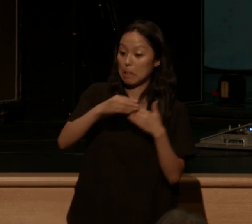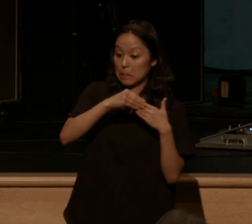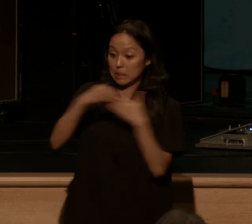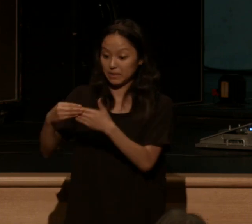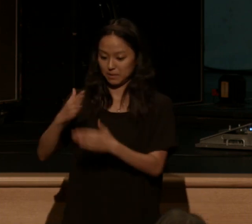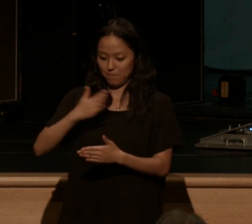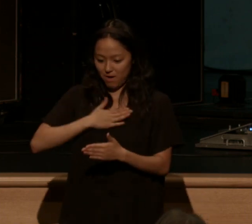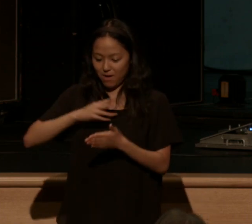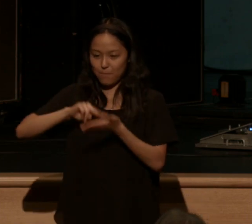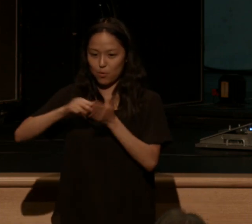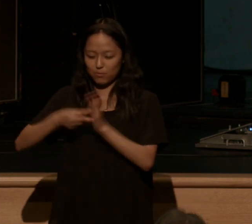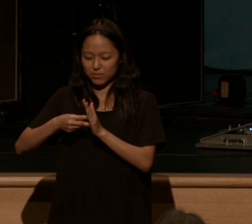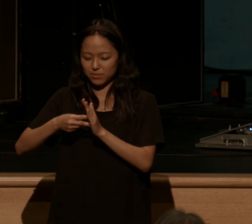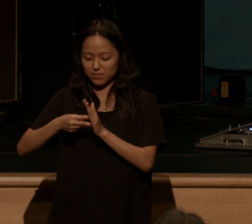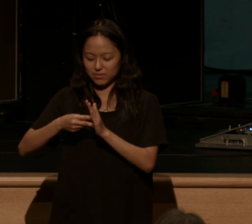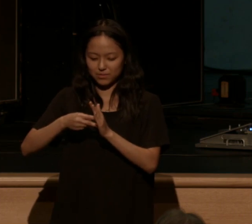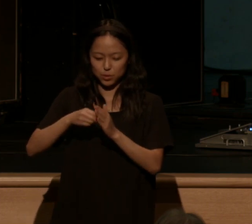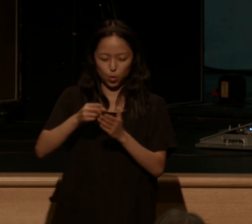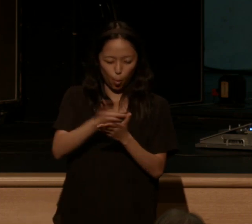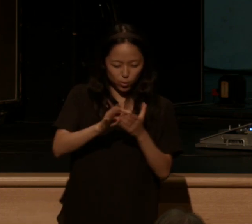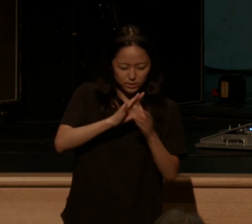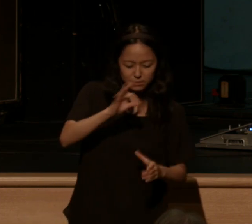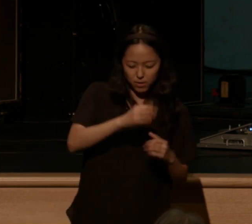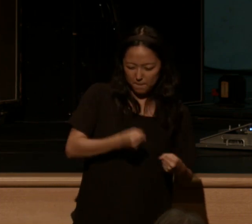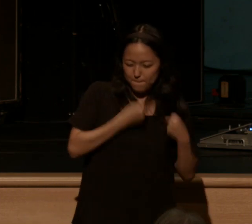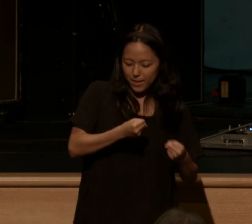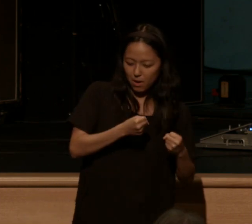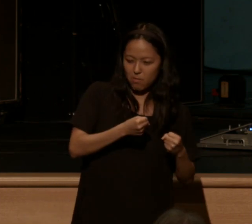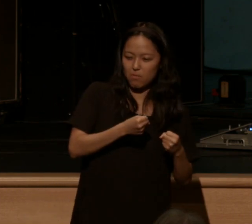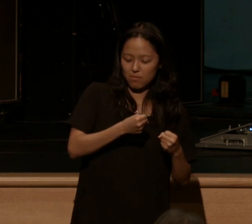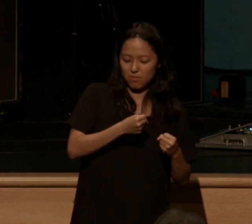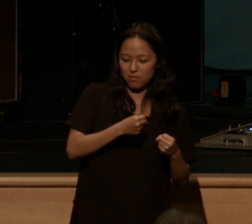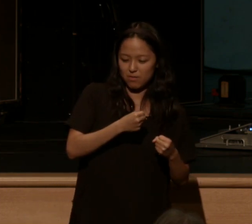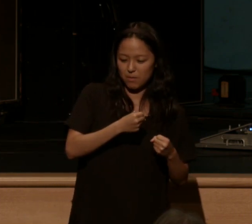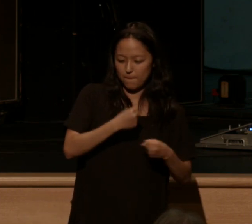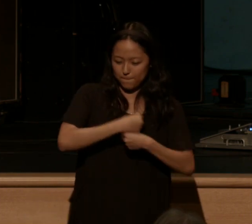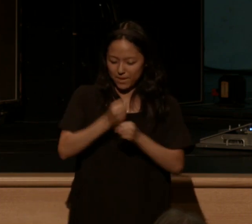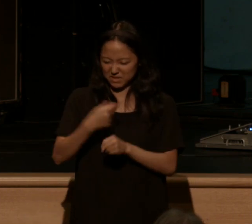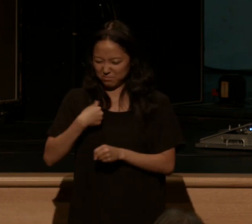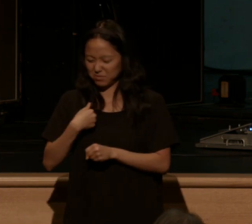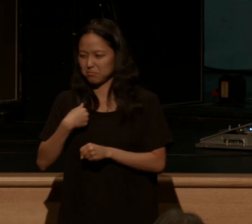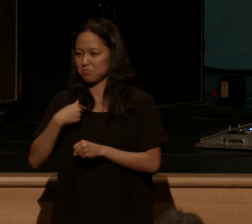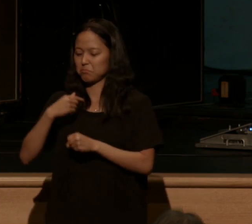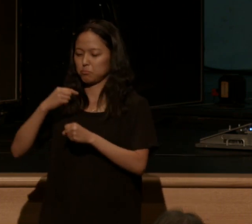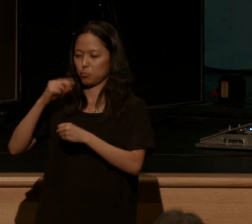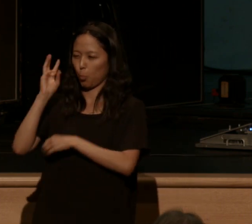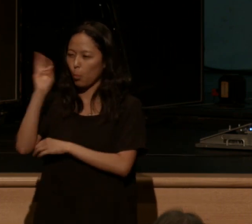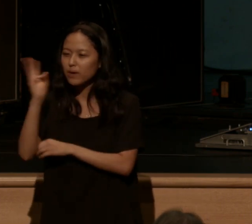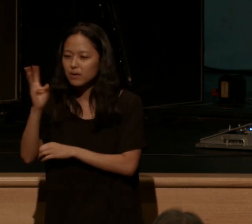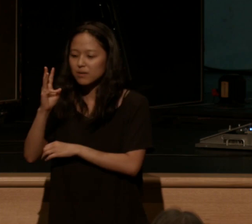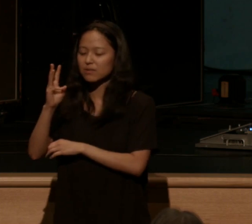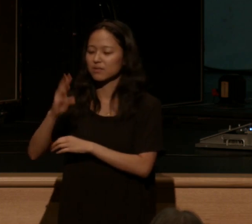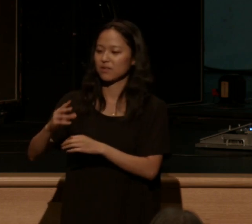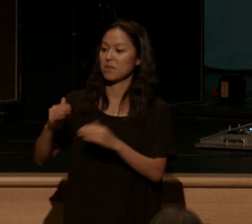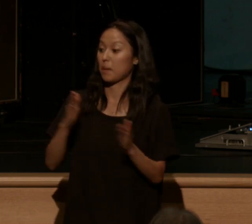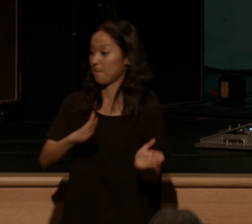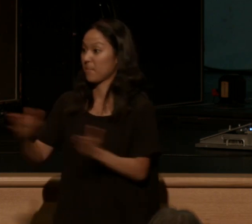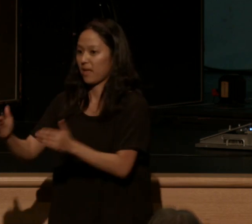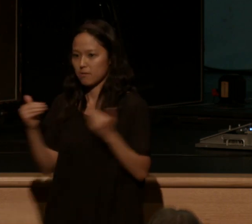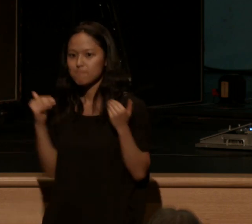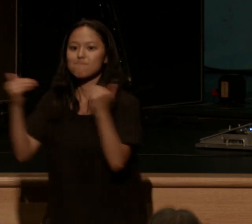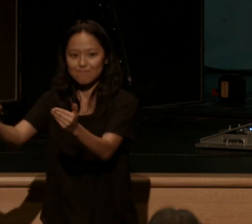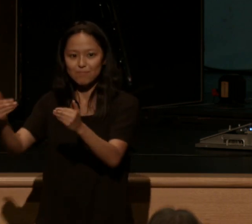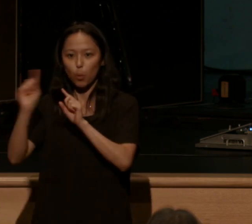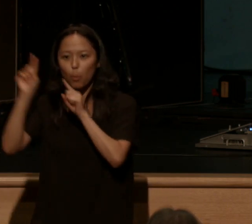my purpose. Power of the Holy Spirit is my purpose to witness. And then our plan collectively is to go. I hope we remember these phrases,